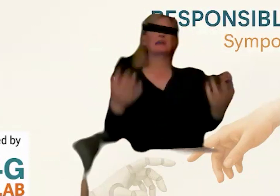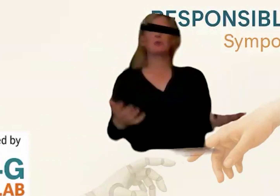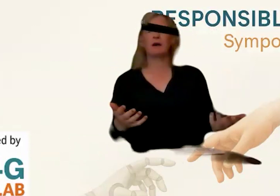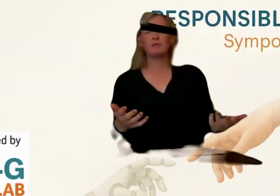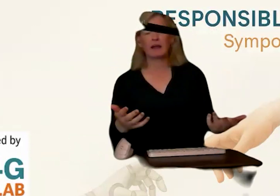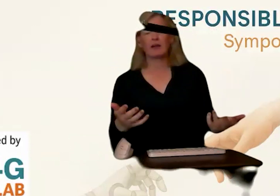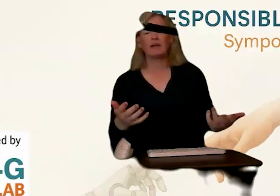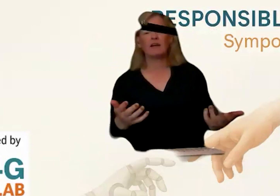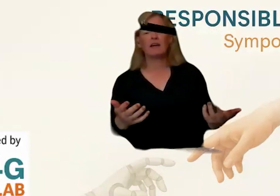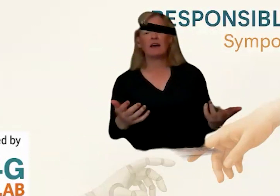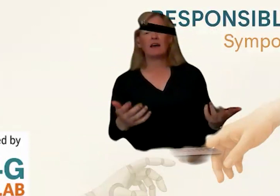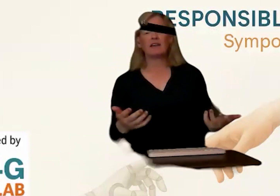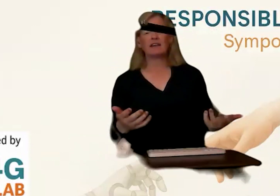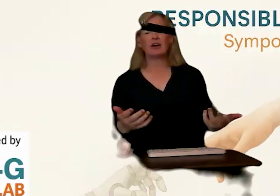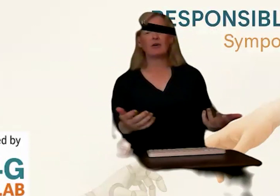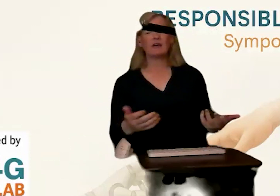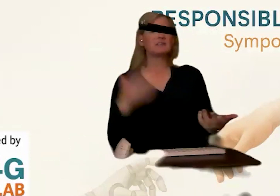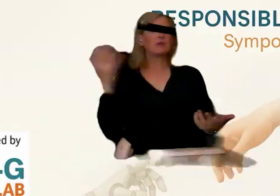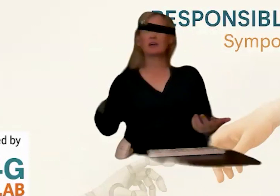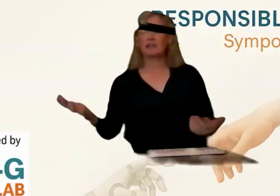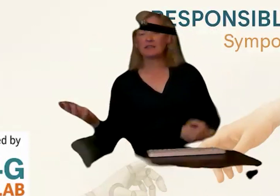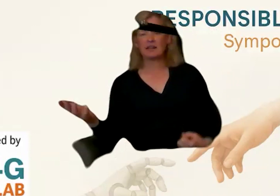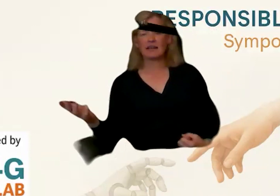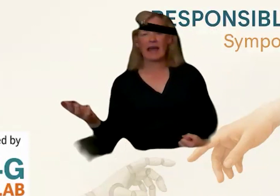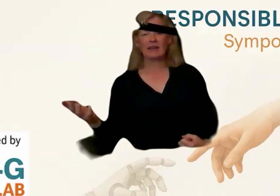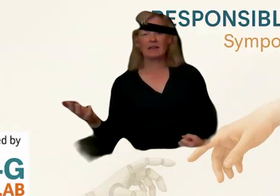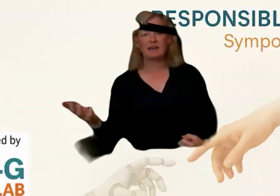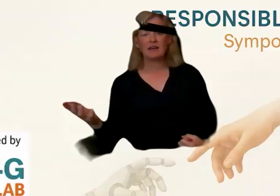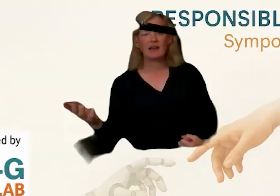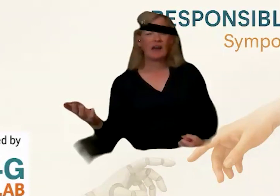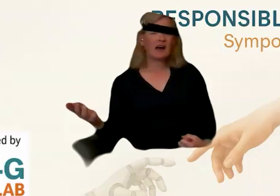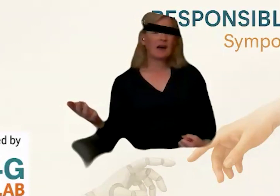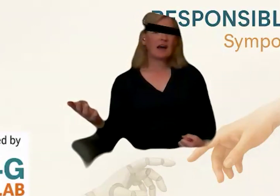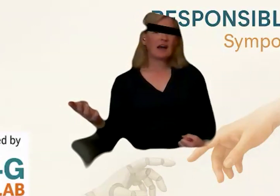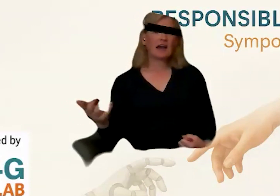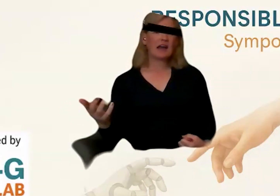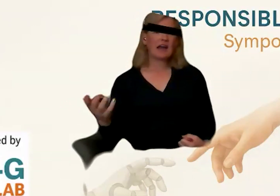use terms like welfare. You know, if someone clicked on an ad,